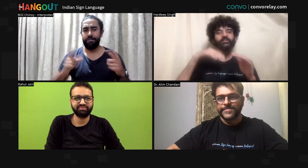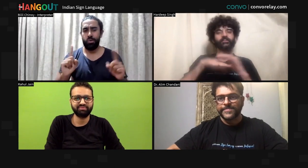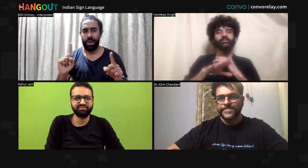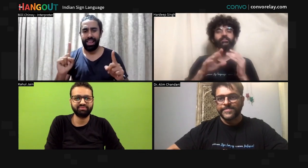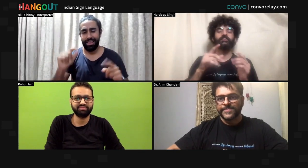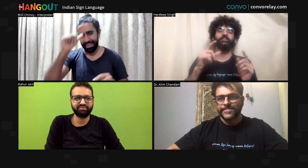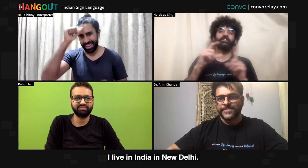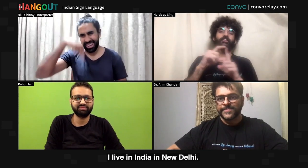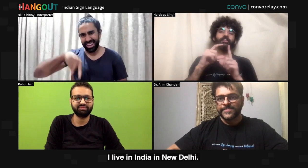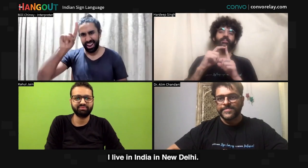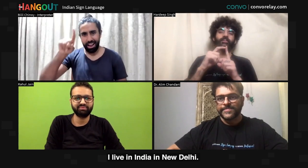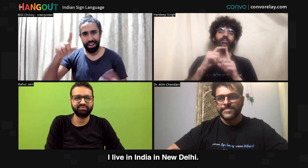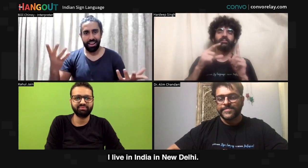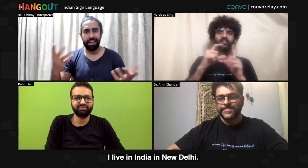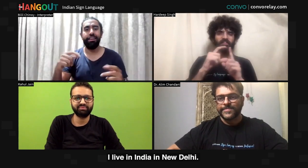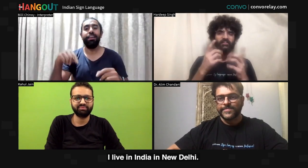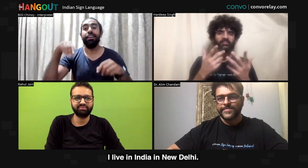I live in India,